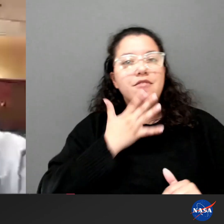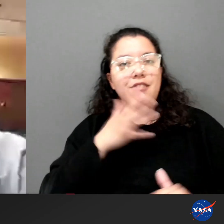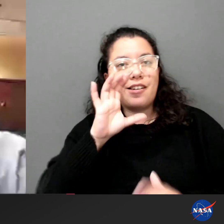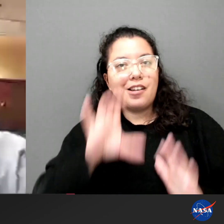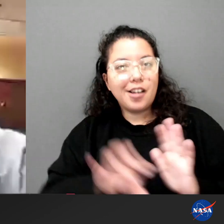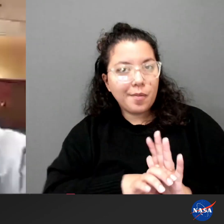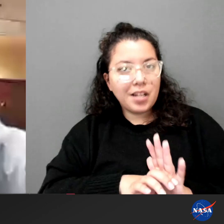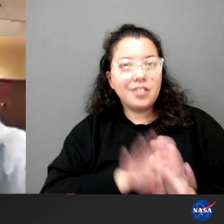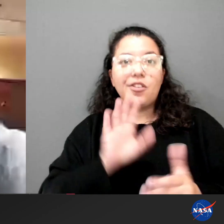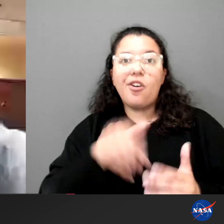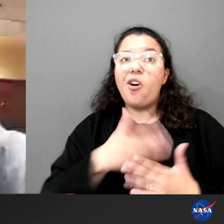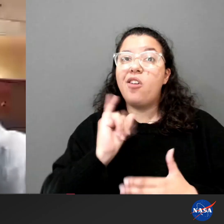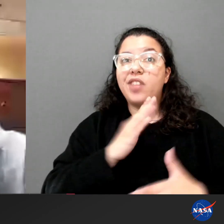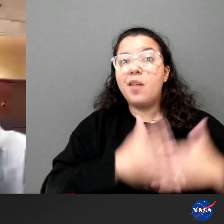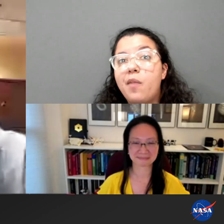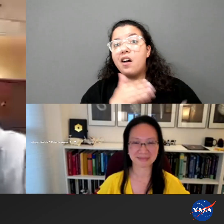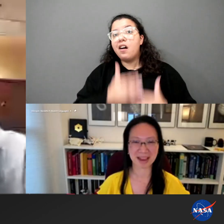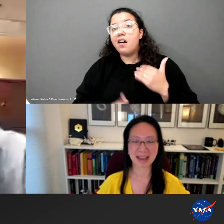weeks.